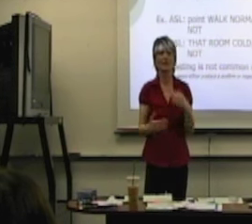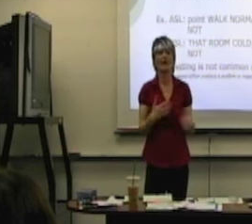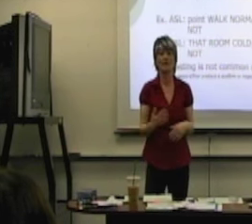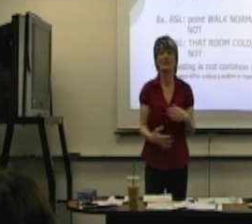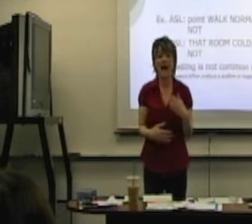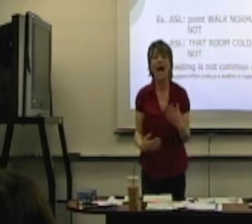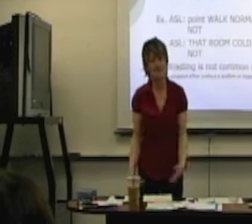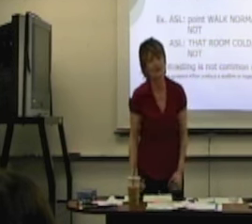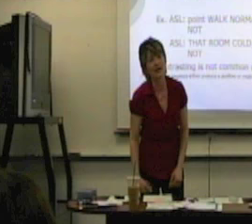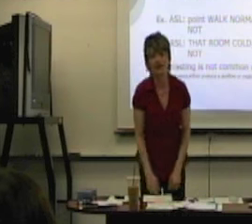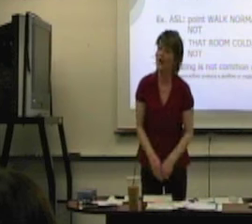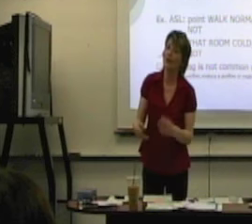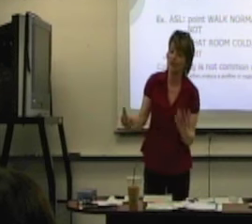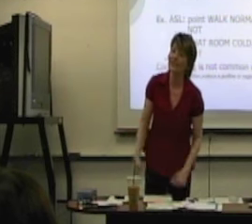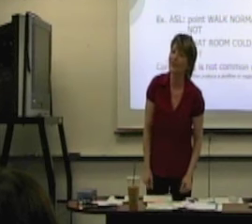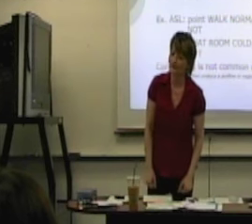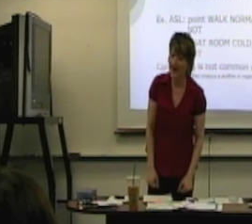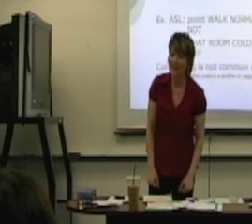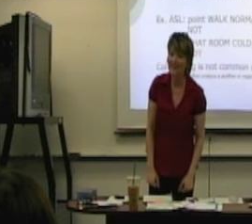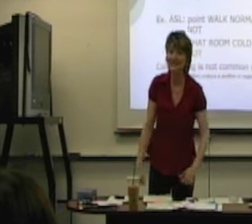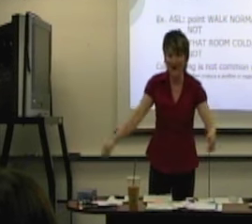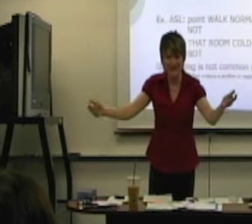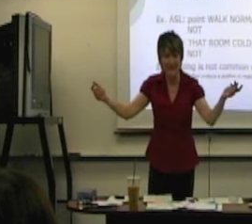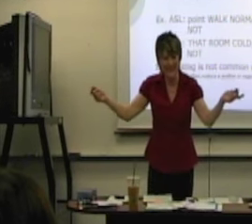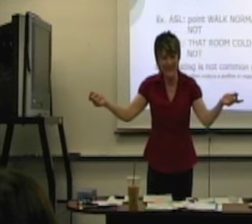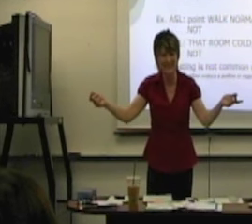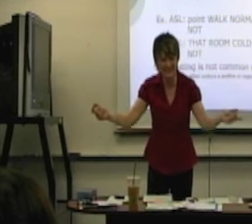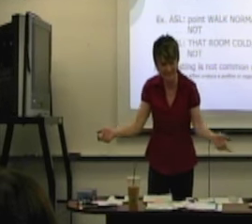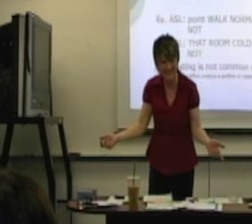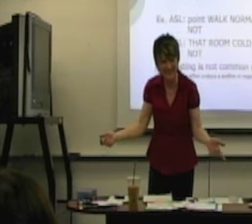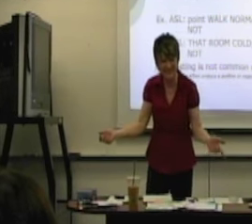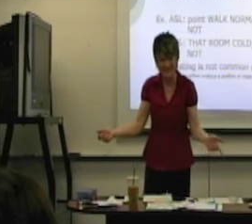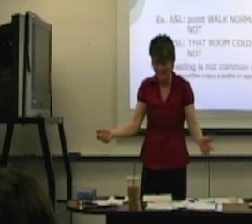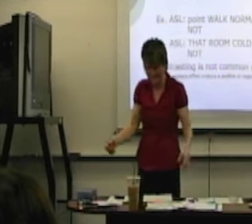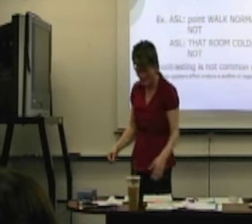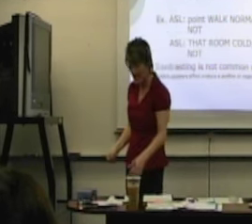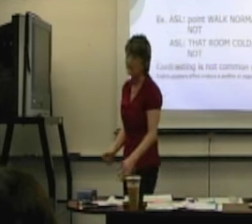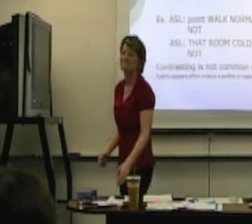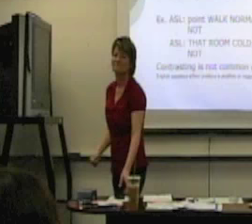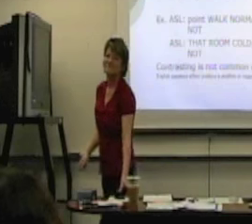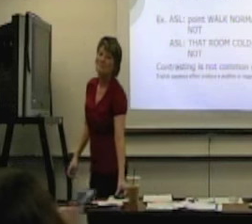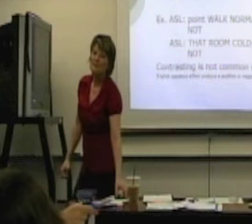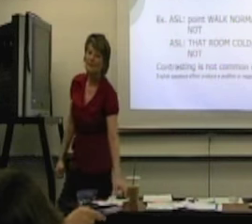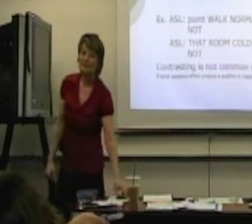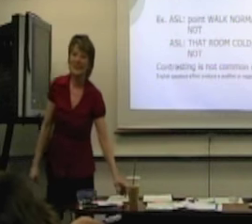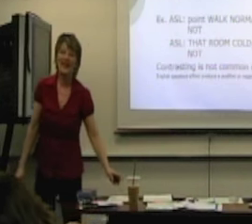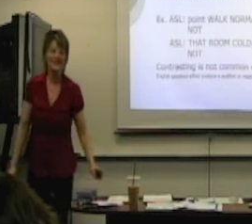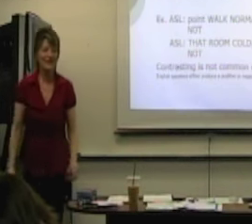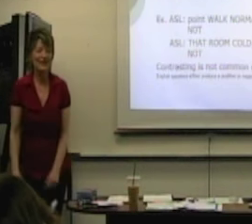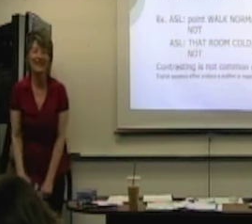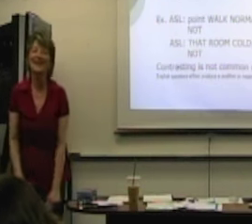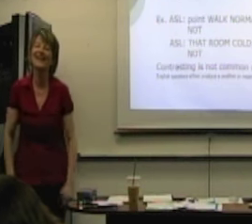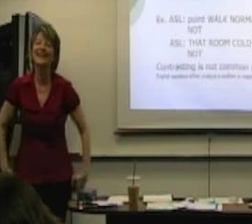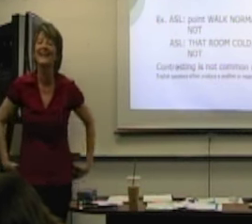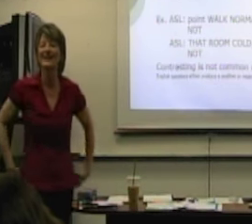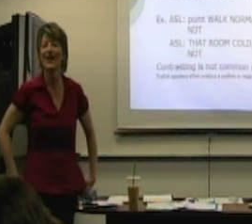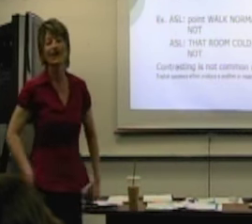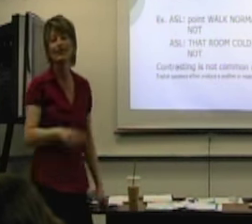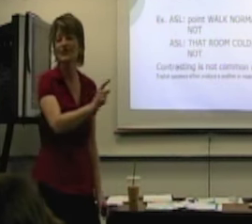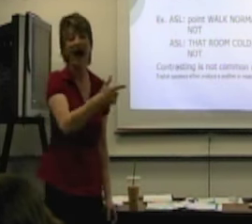3 or 4 times to make sure that we're clear, right? Don't we? We do. Yes. You do that. You do that.